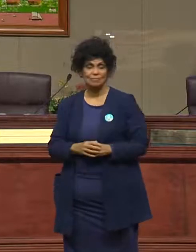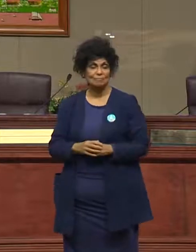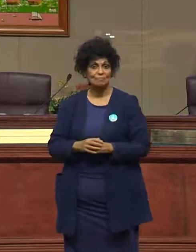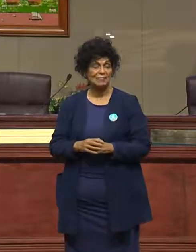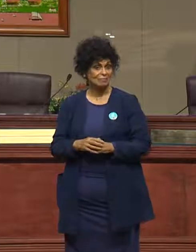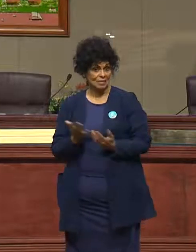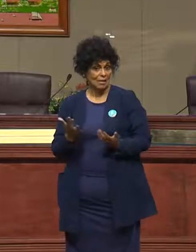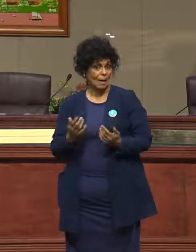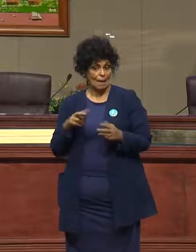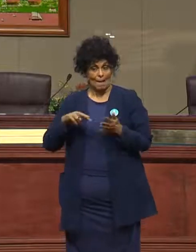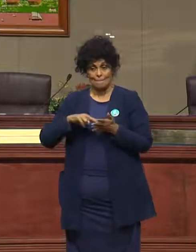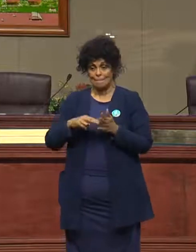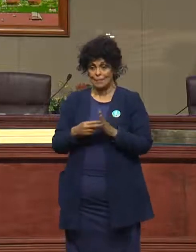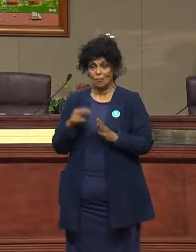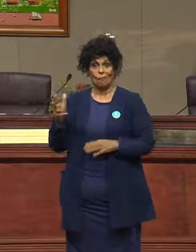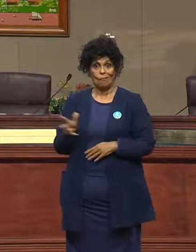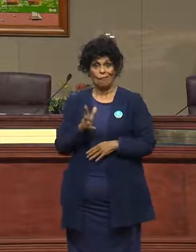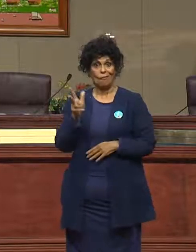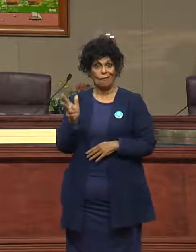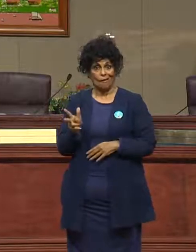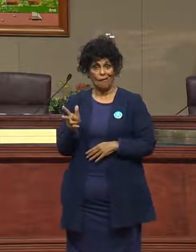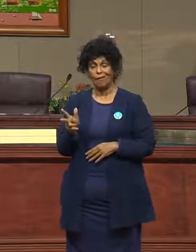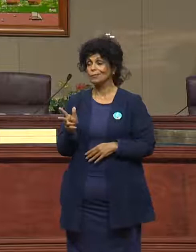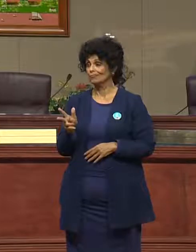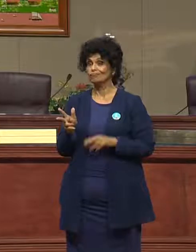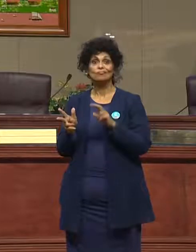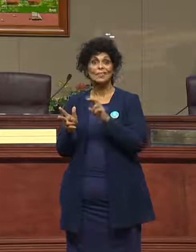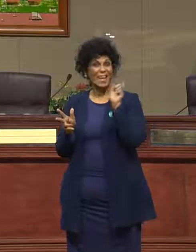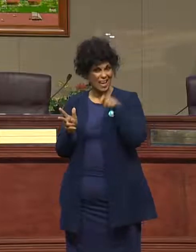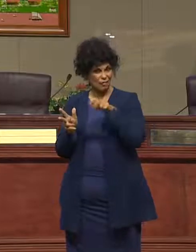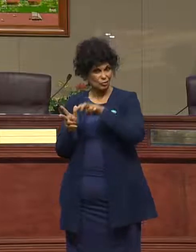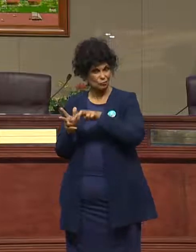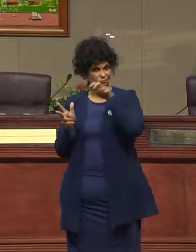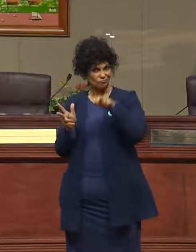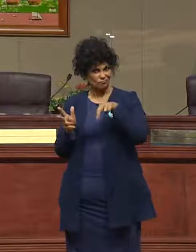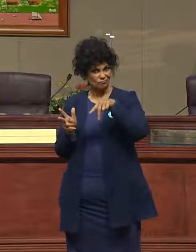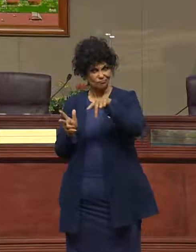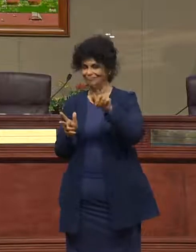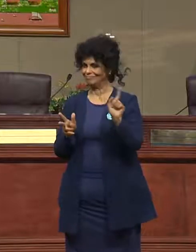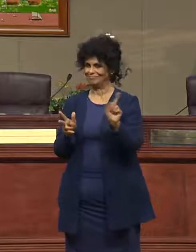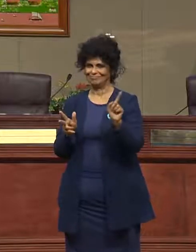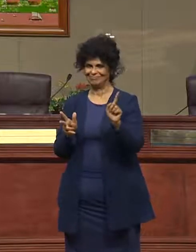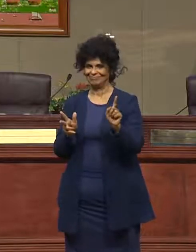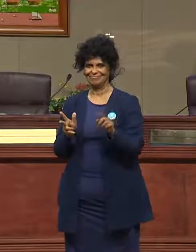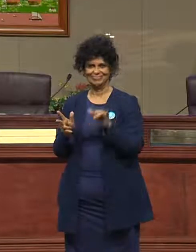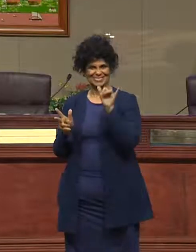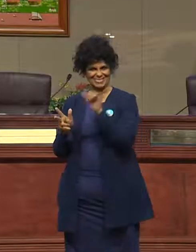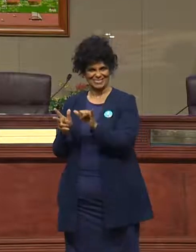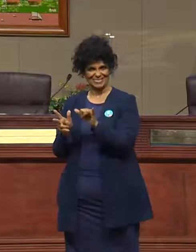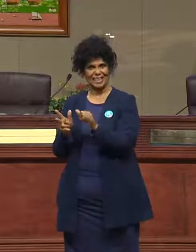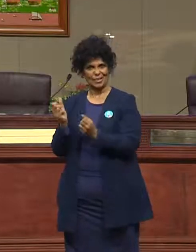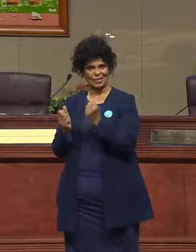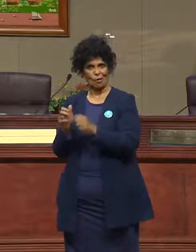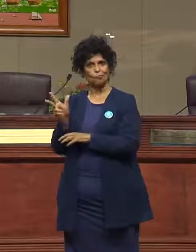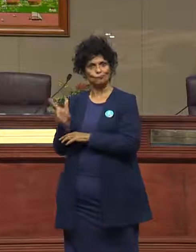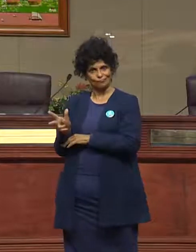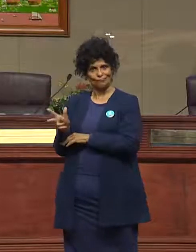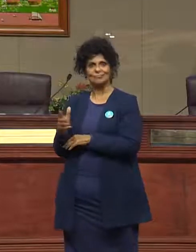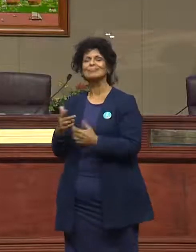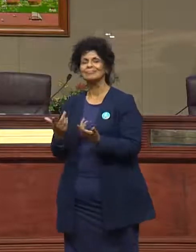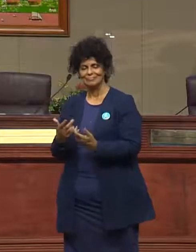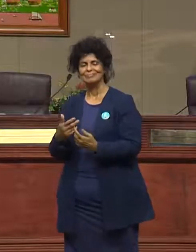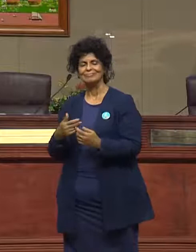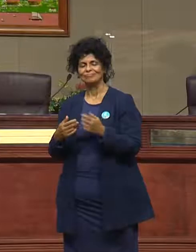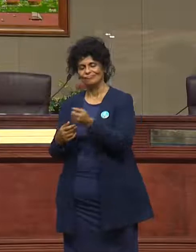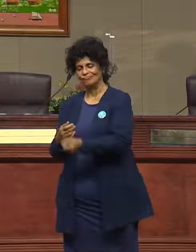car. And so we've received great feedback from our residents and others who have gone through the experience there